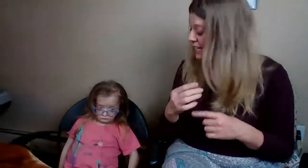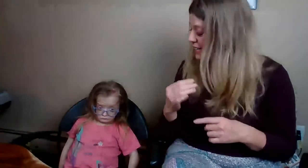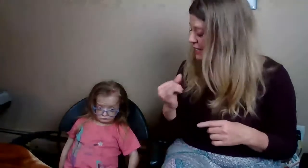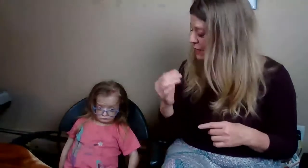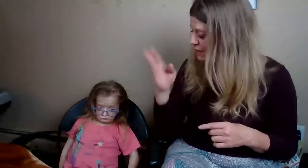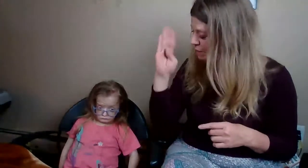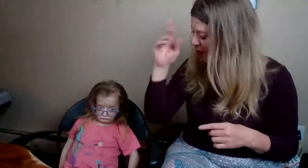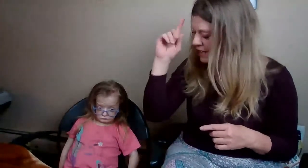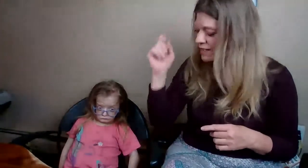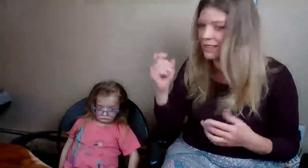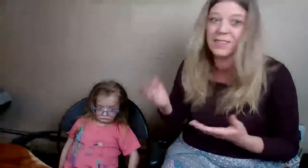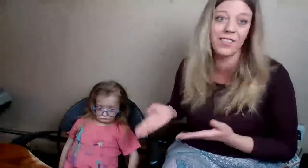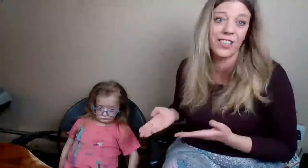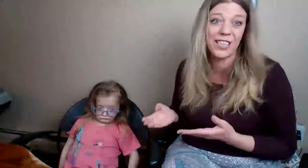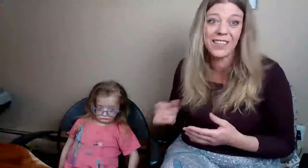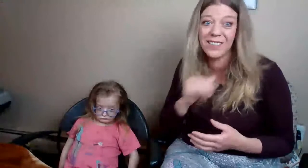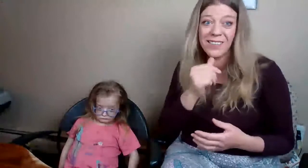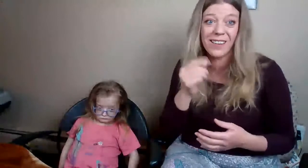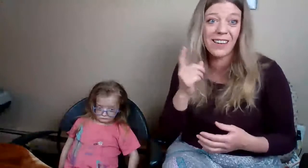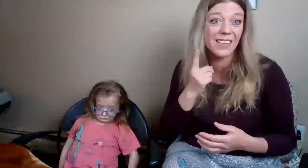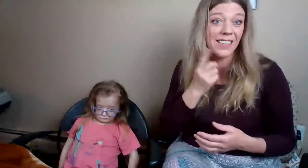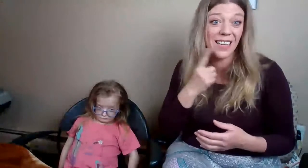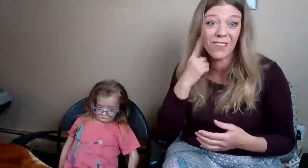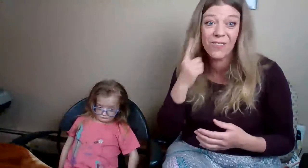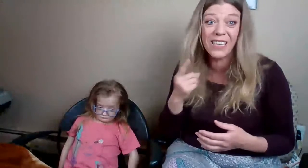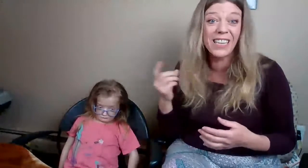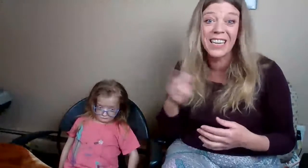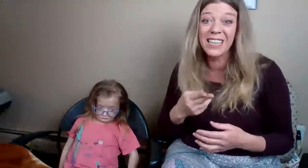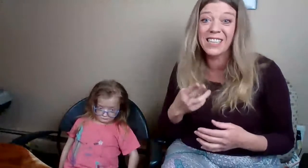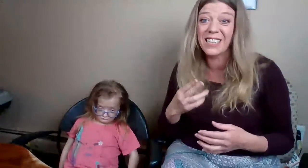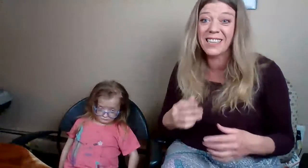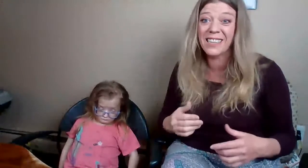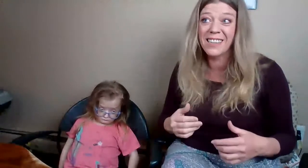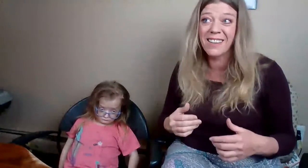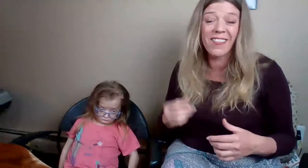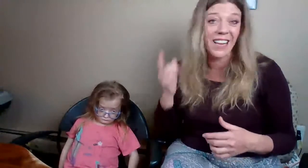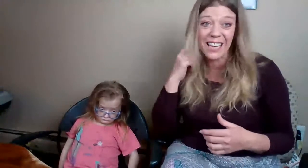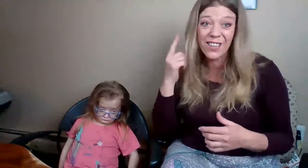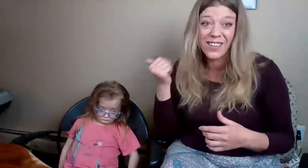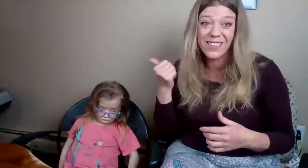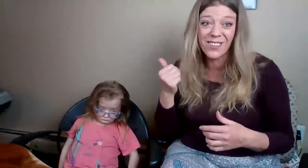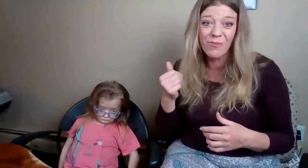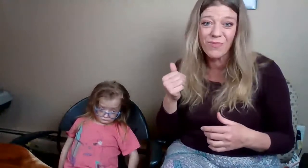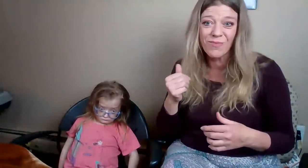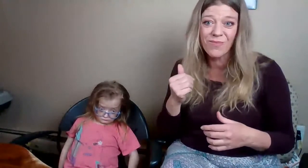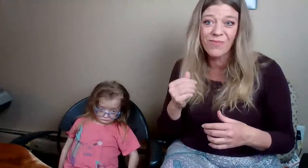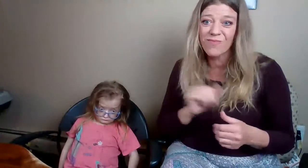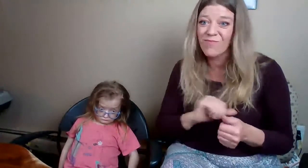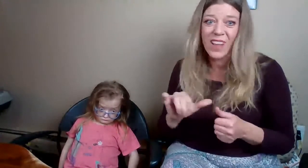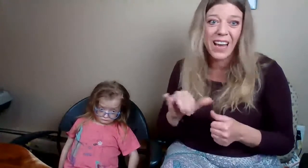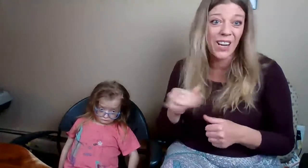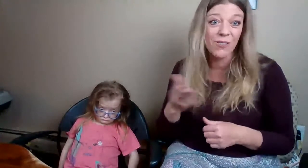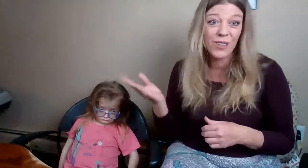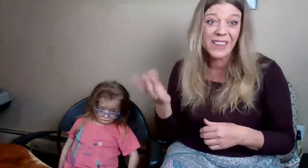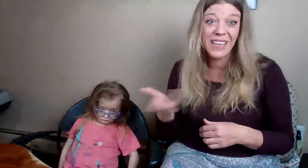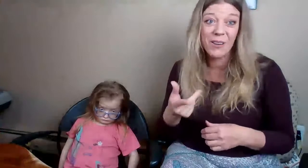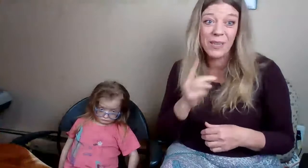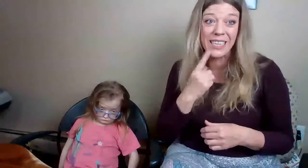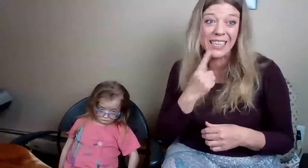VoiceSign, is because she is not deaf and she hears everything we